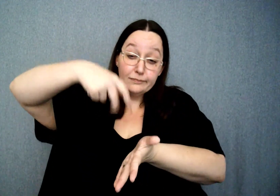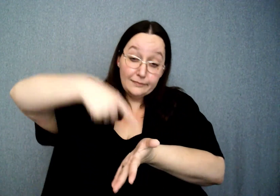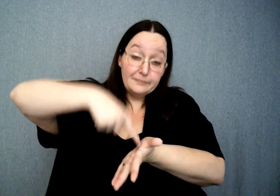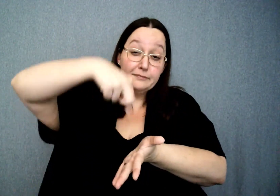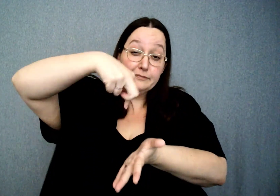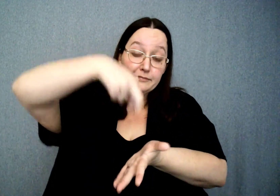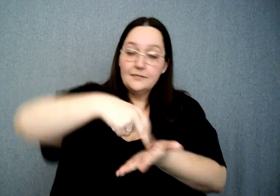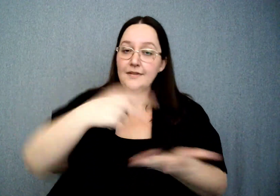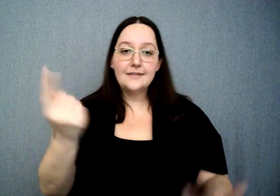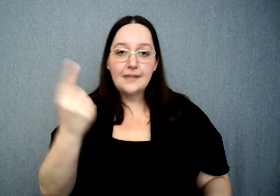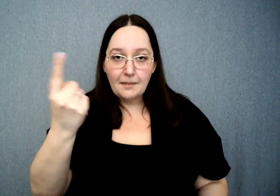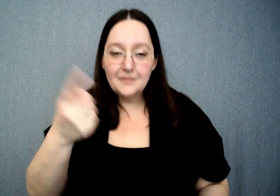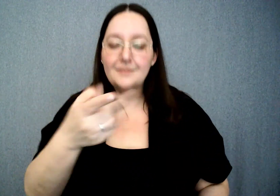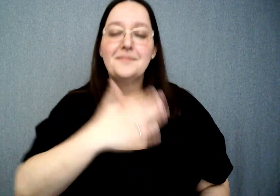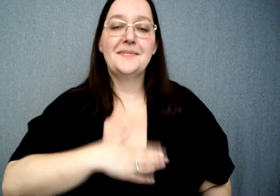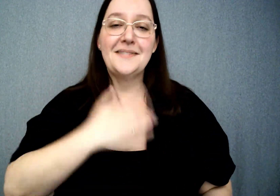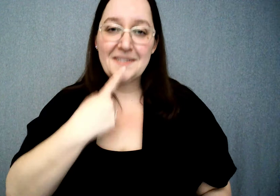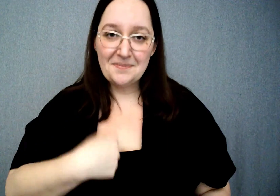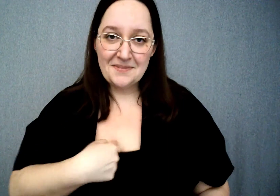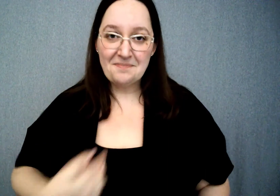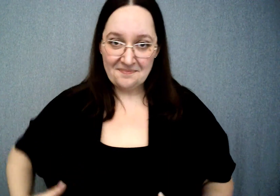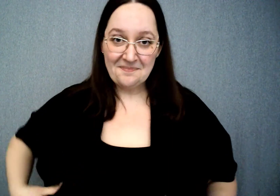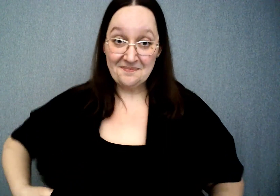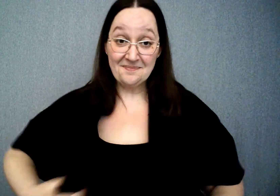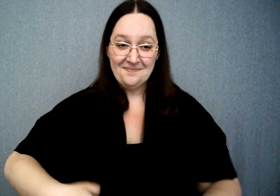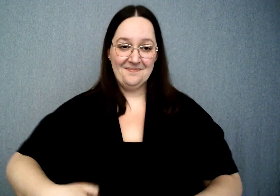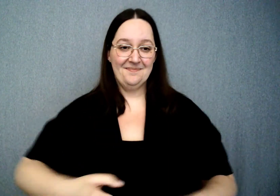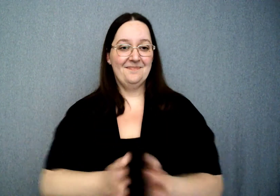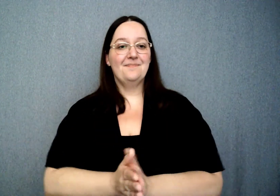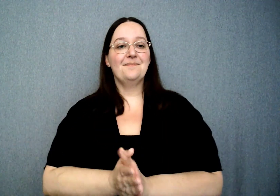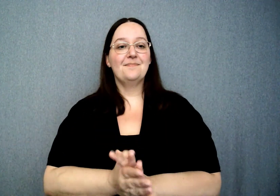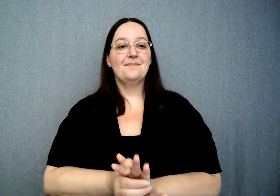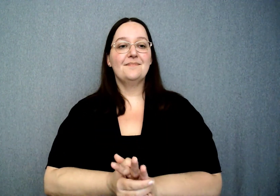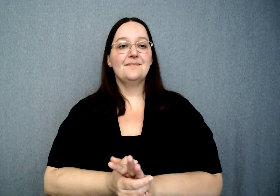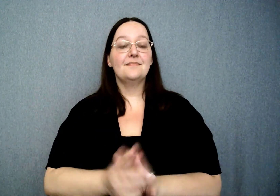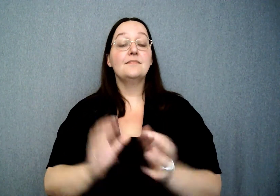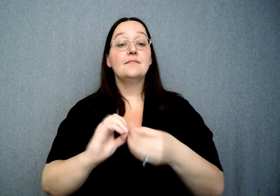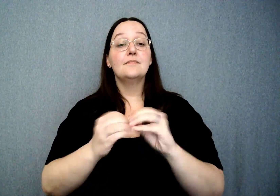or jumping slowly in gravity, something, please tell me. I would love to see another option for this.